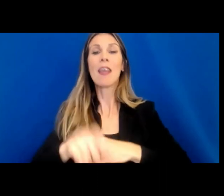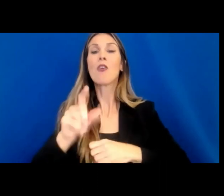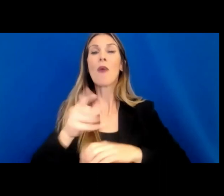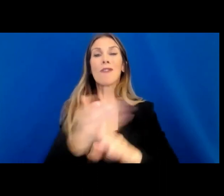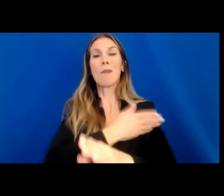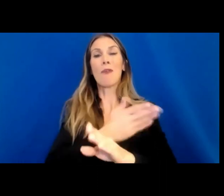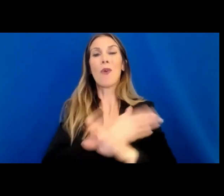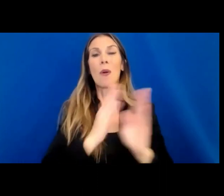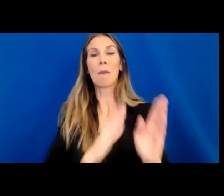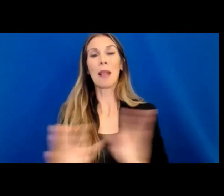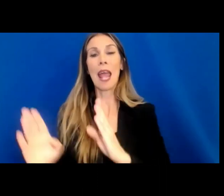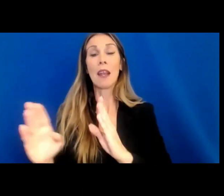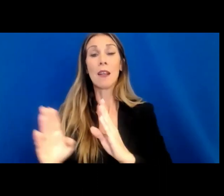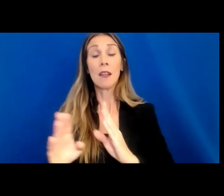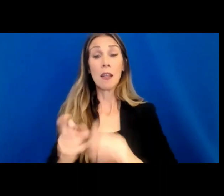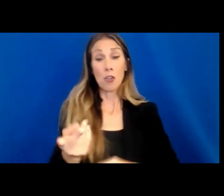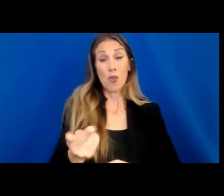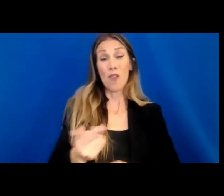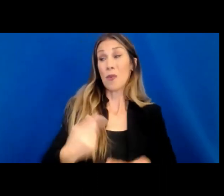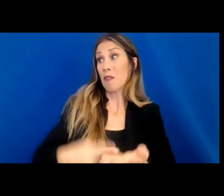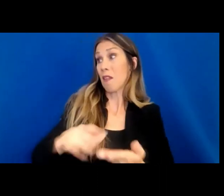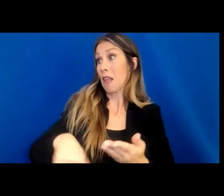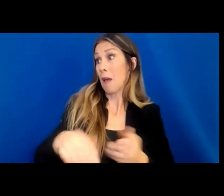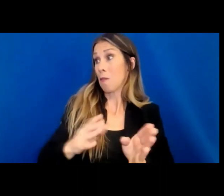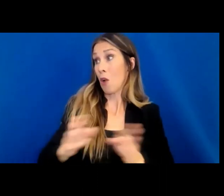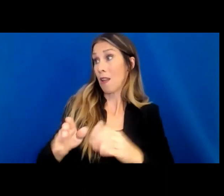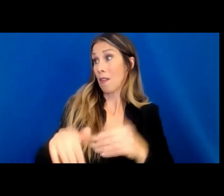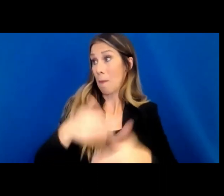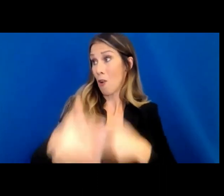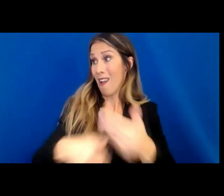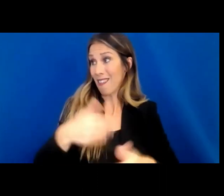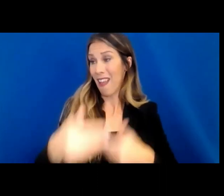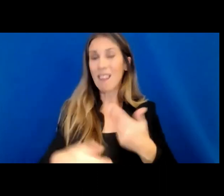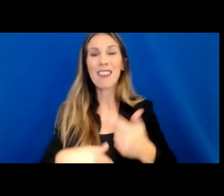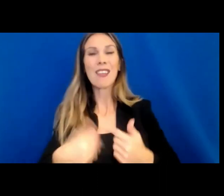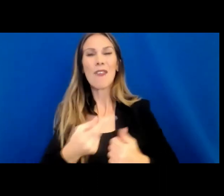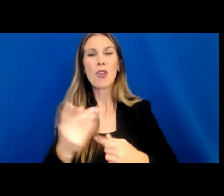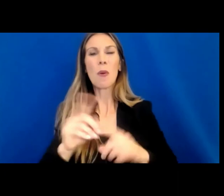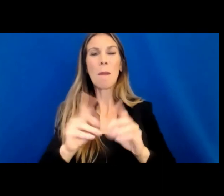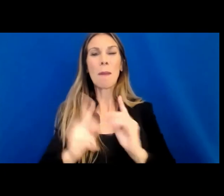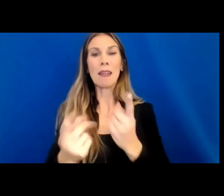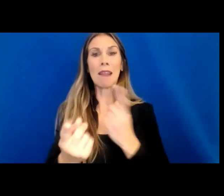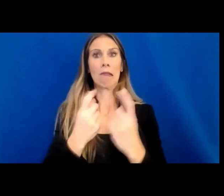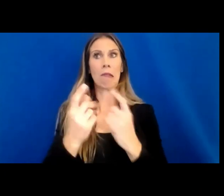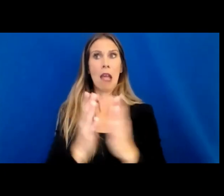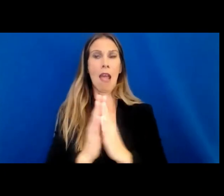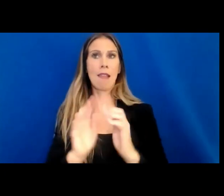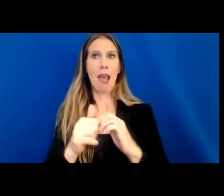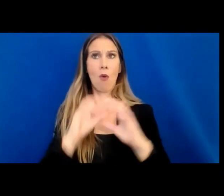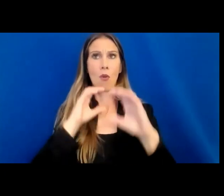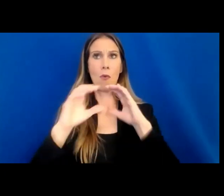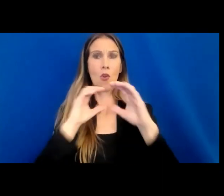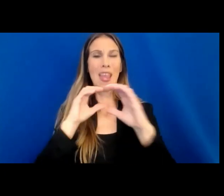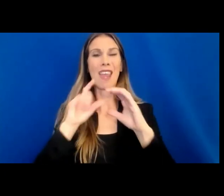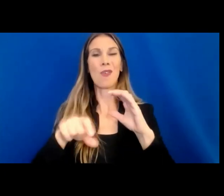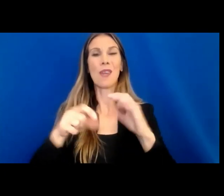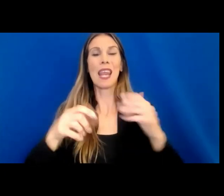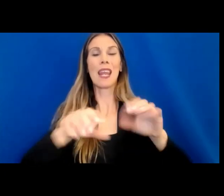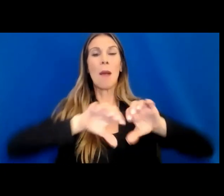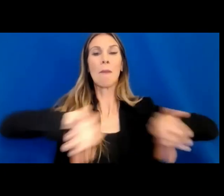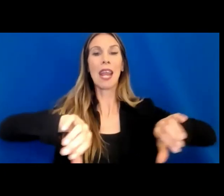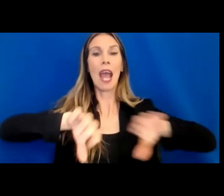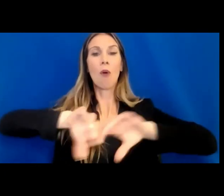that process, but there was quite a few questions that came in regarding how do they make sure that they've communicated that they need breakouts to